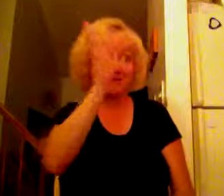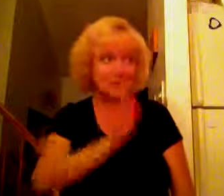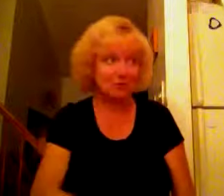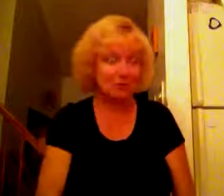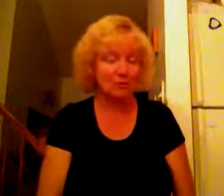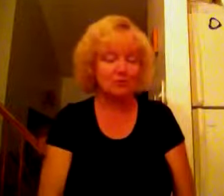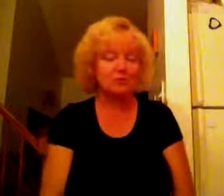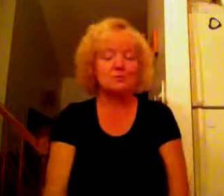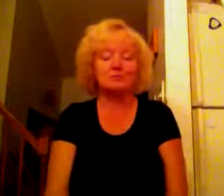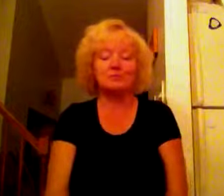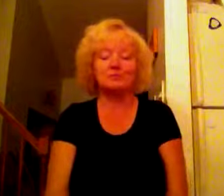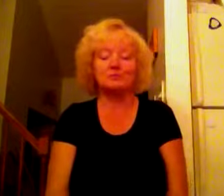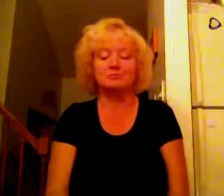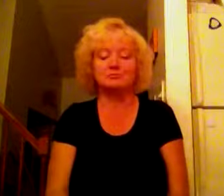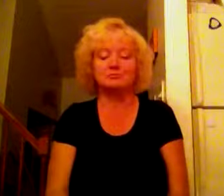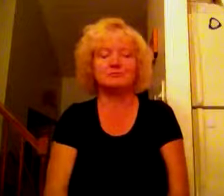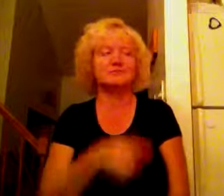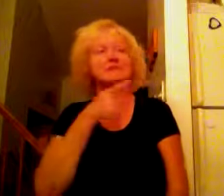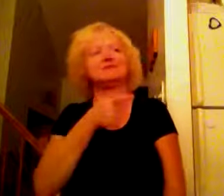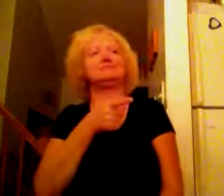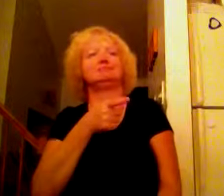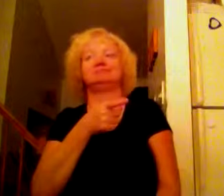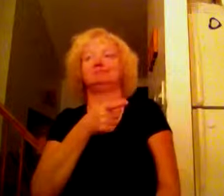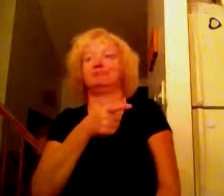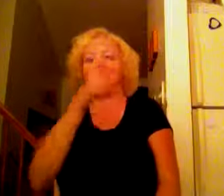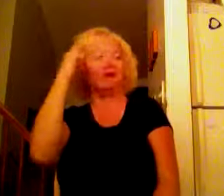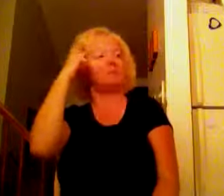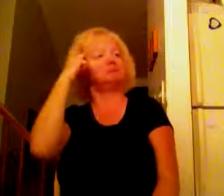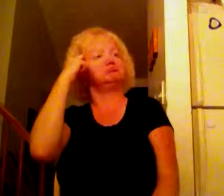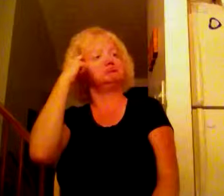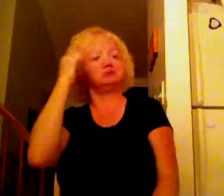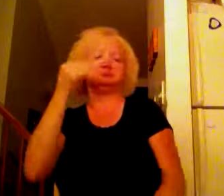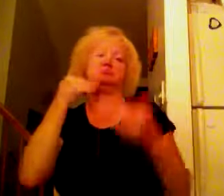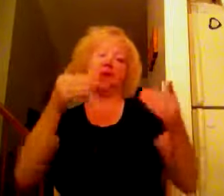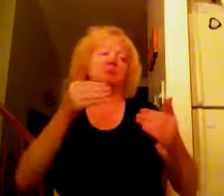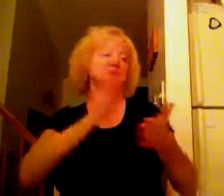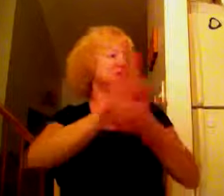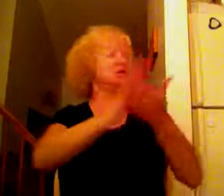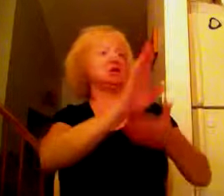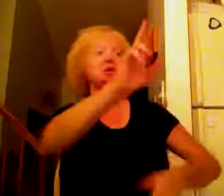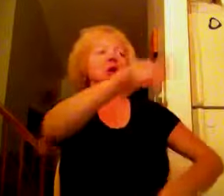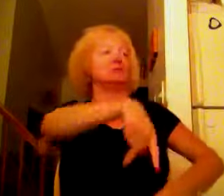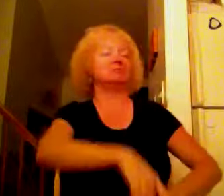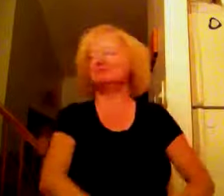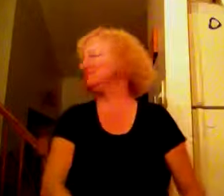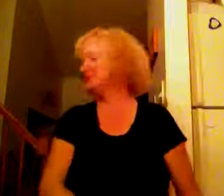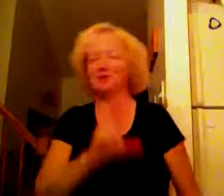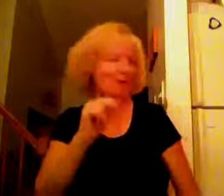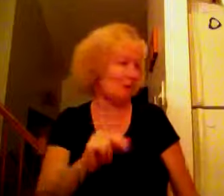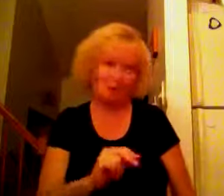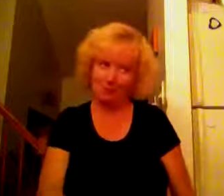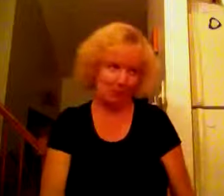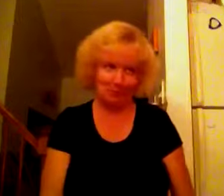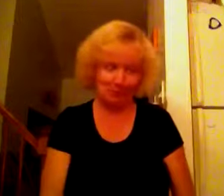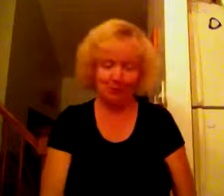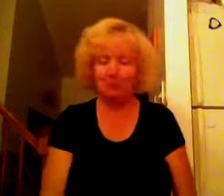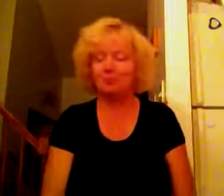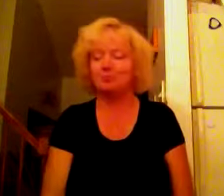he was just going to go clean it up. But you don't do it that way. The same